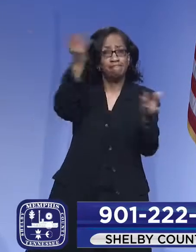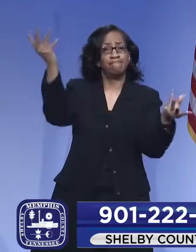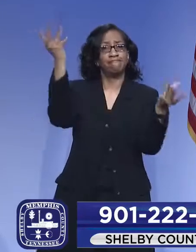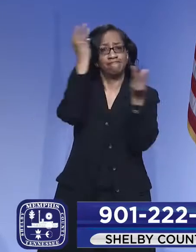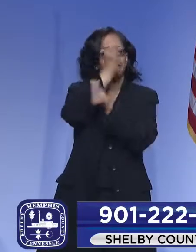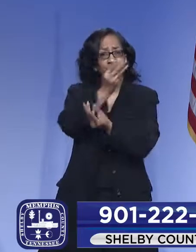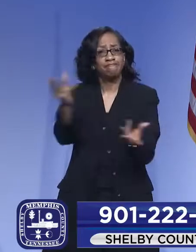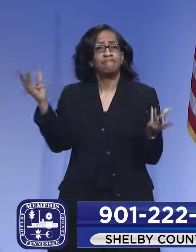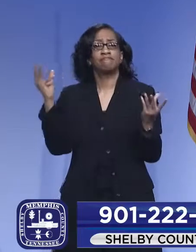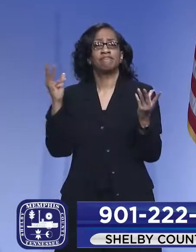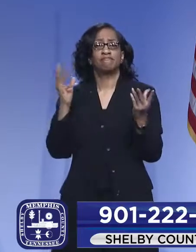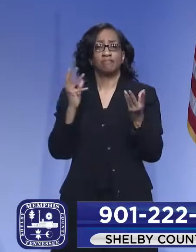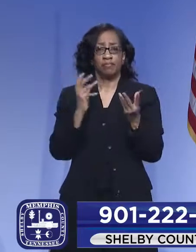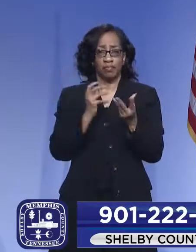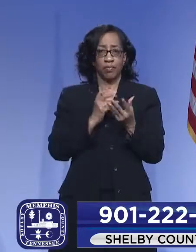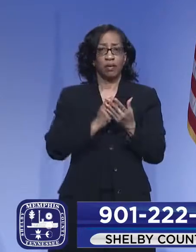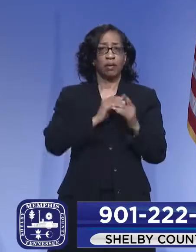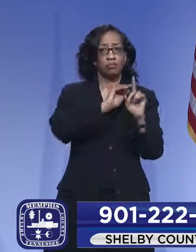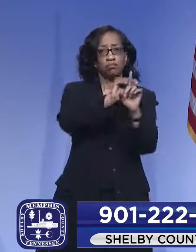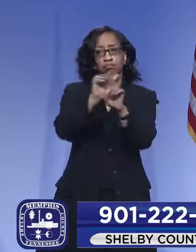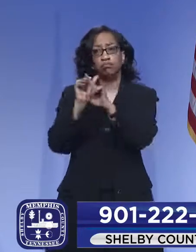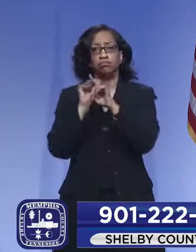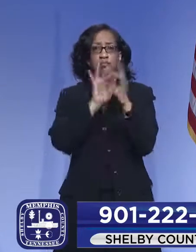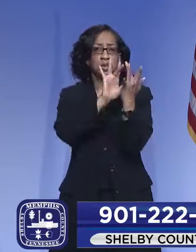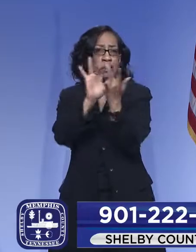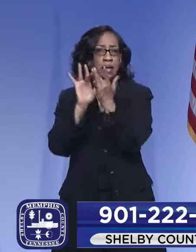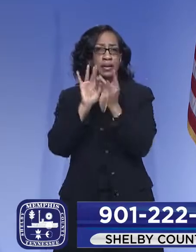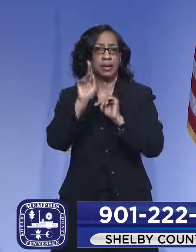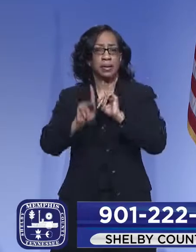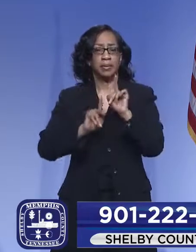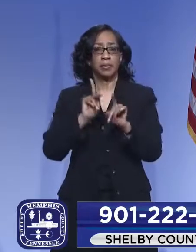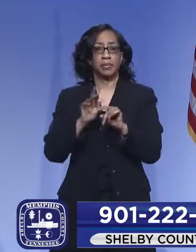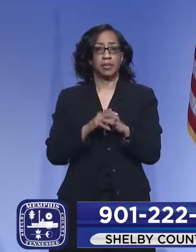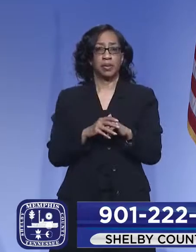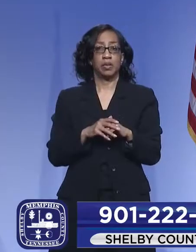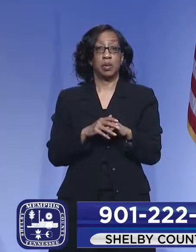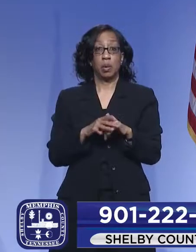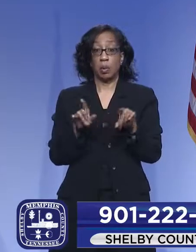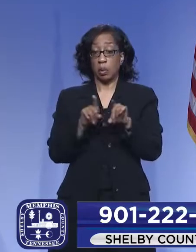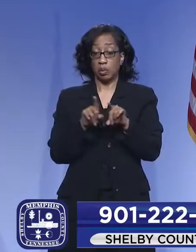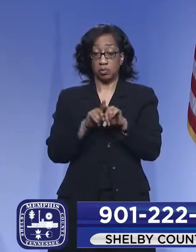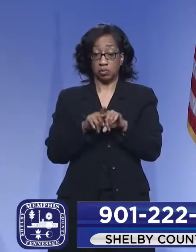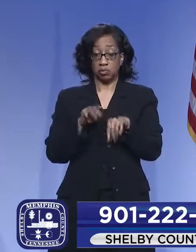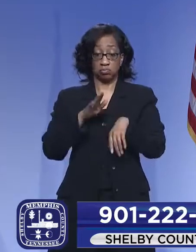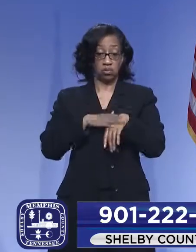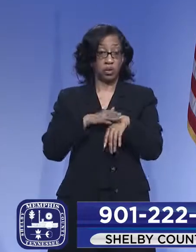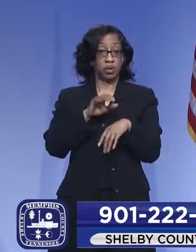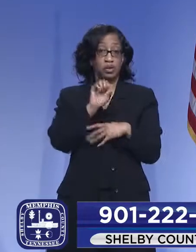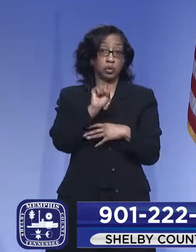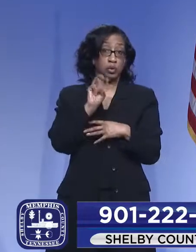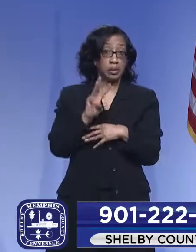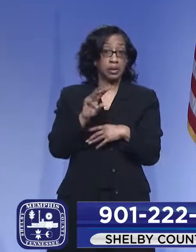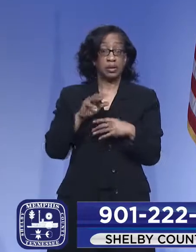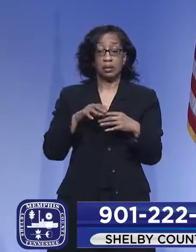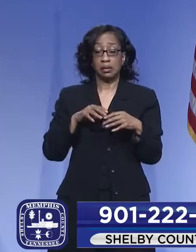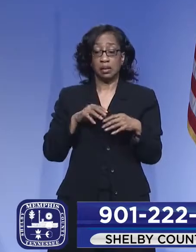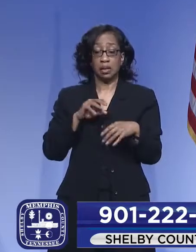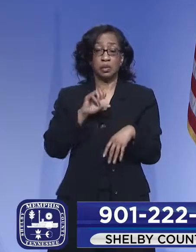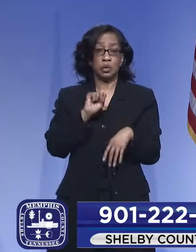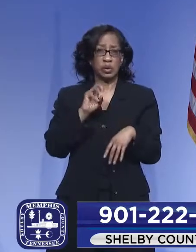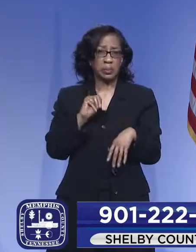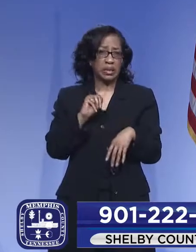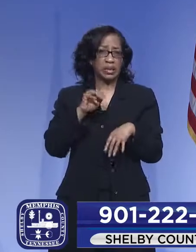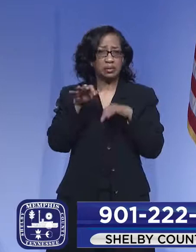others by word of mouth or what we might call viral advertising, that, hey, I got the shot, it's okay, I'm all